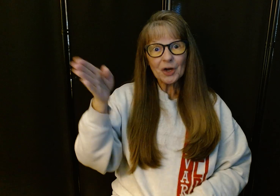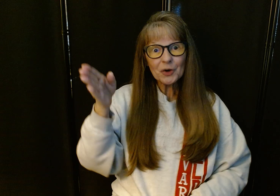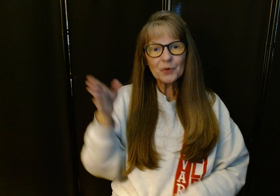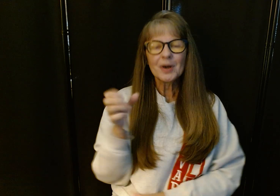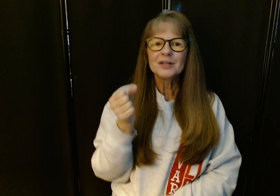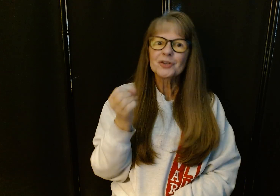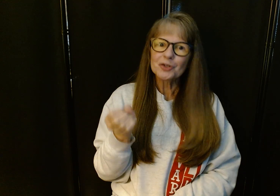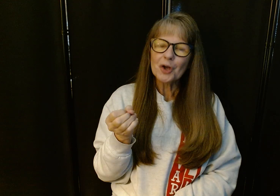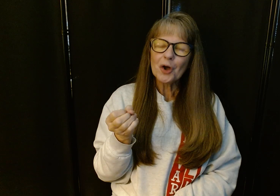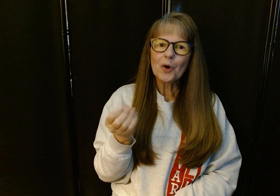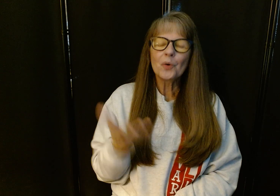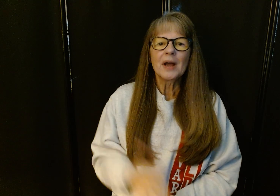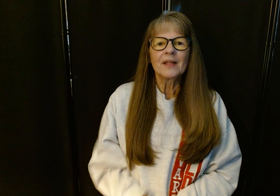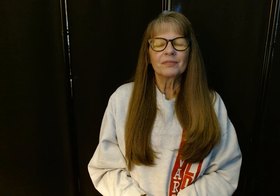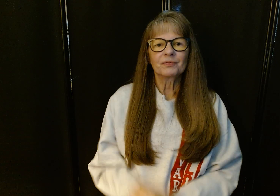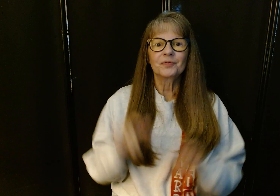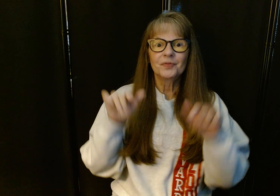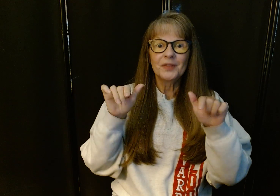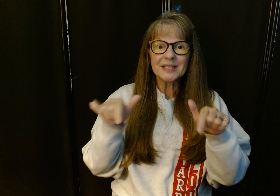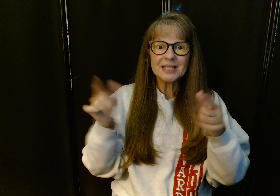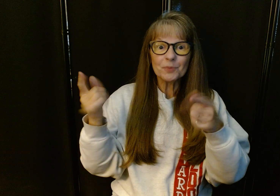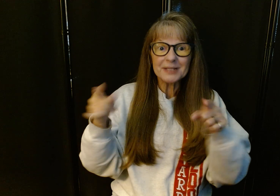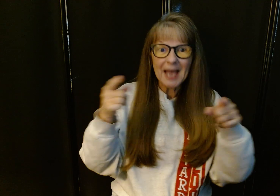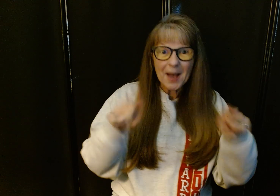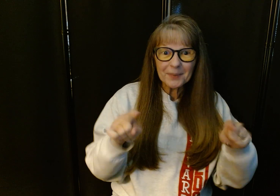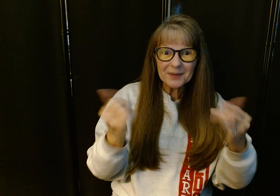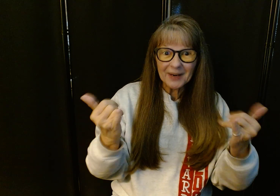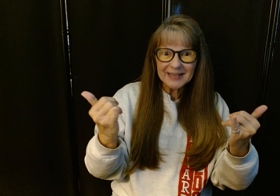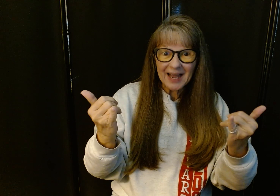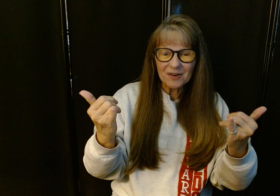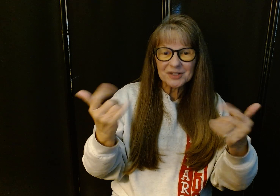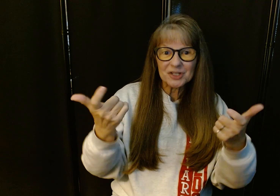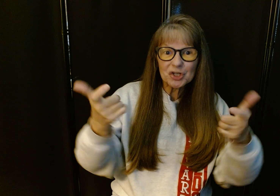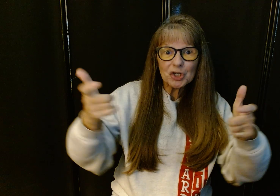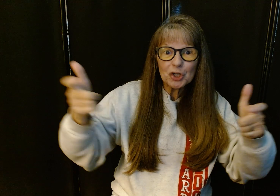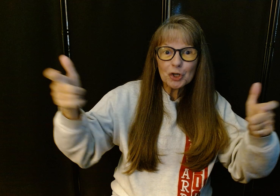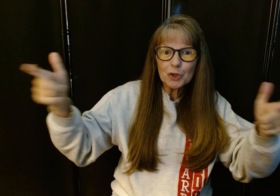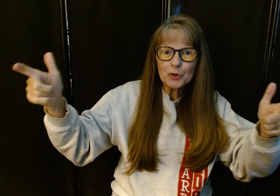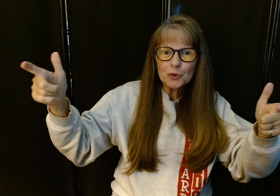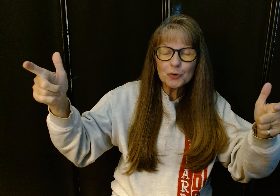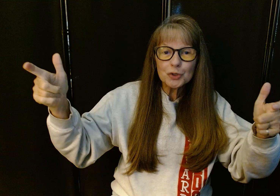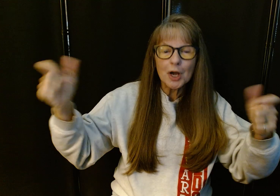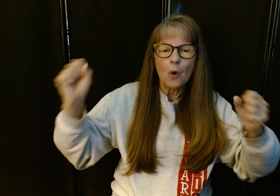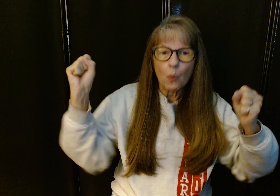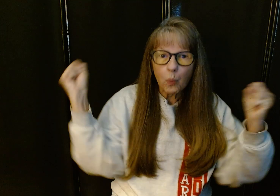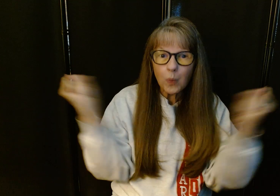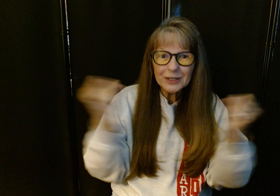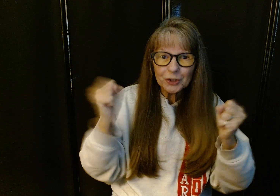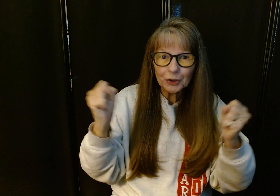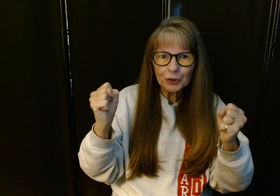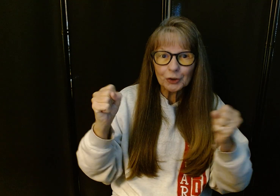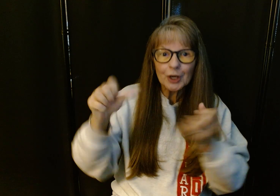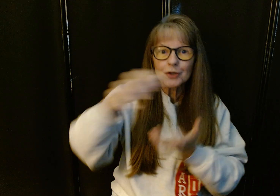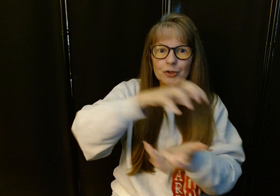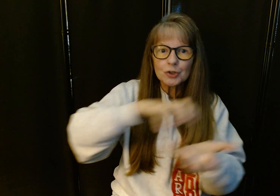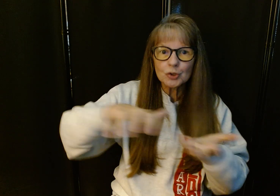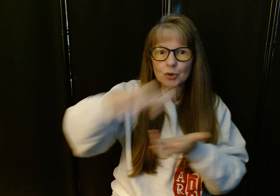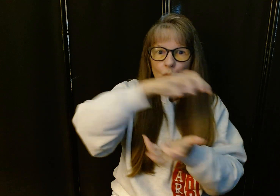Hello. So this is what's happening right now is this huge winter